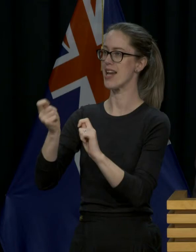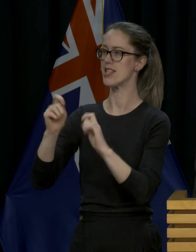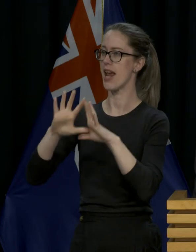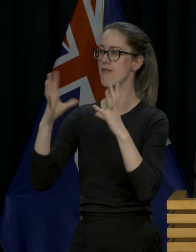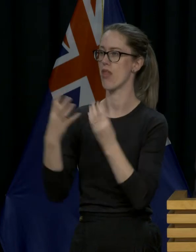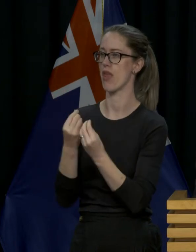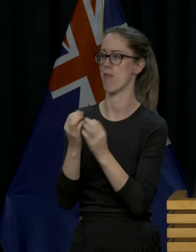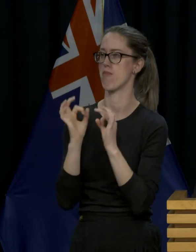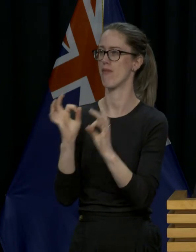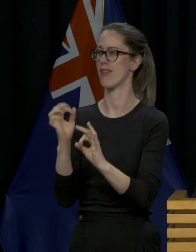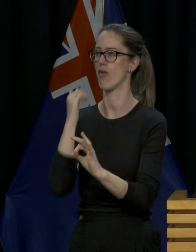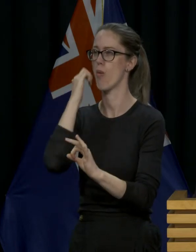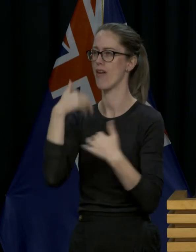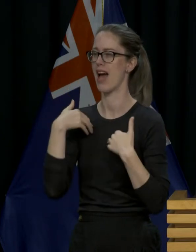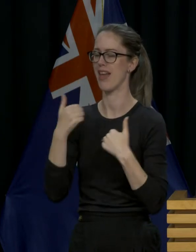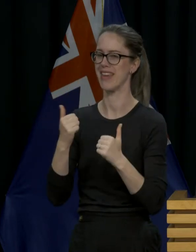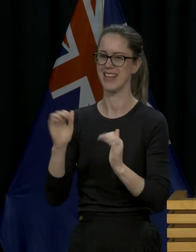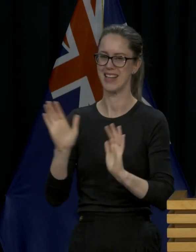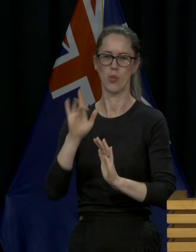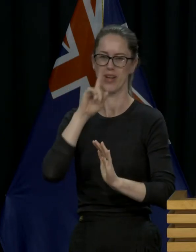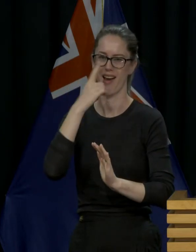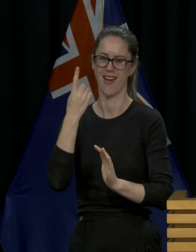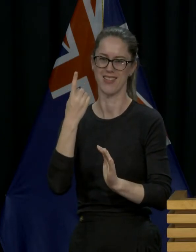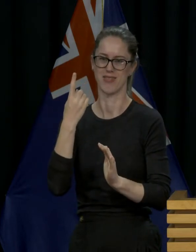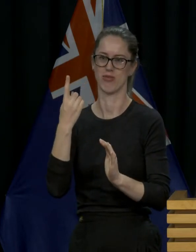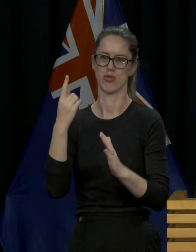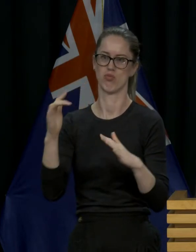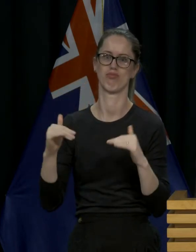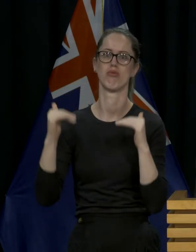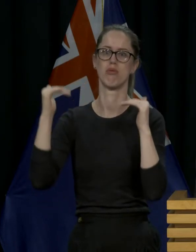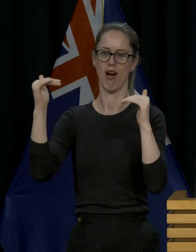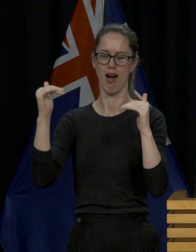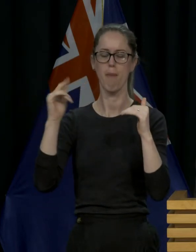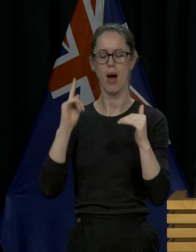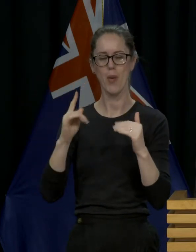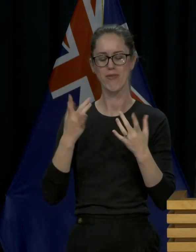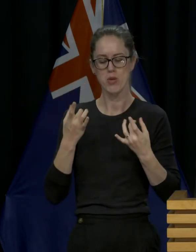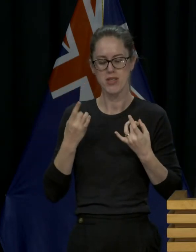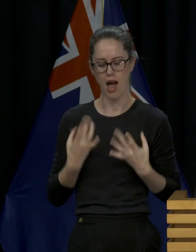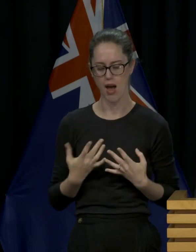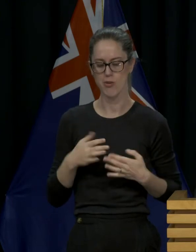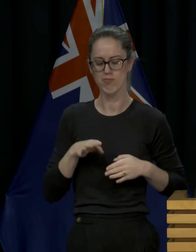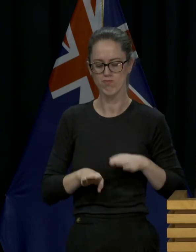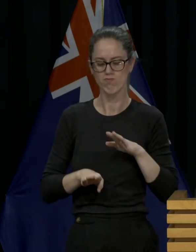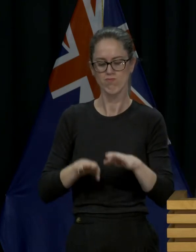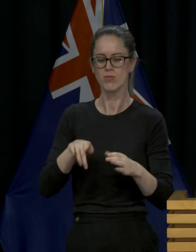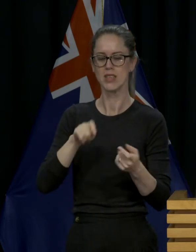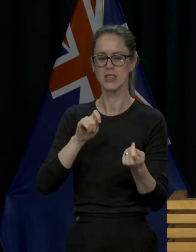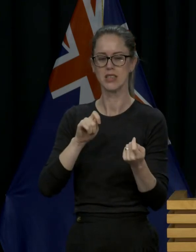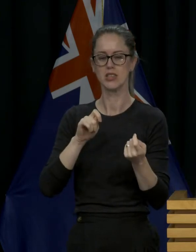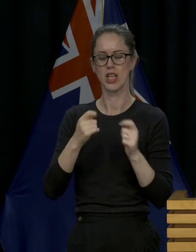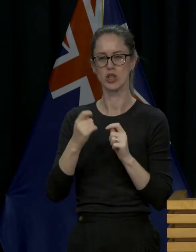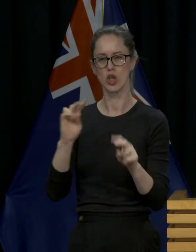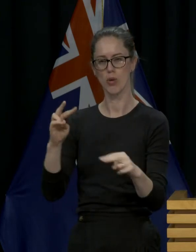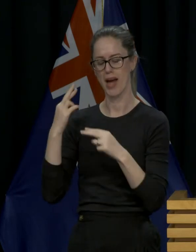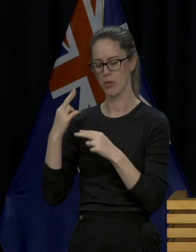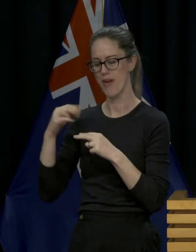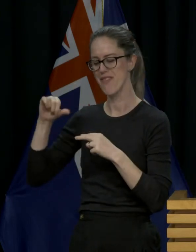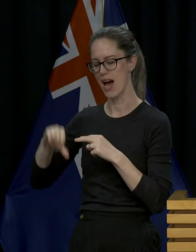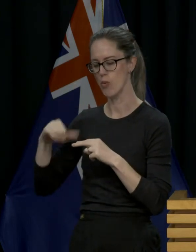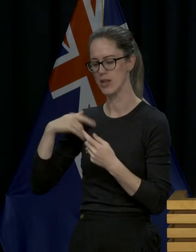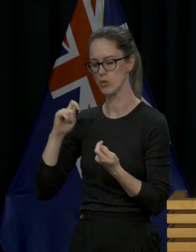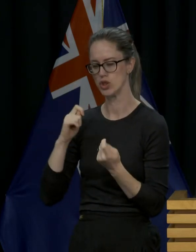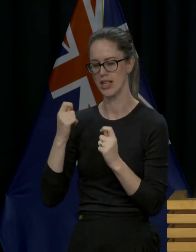around every Māori health stat that we're underperforming in now. But we've got to make the changes that acknowledge where we have failed and give us the